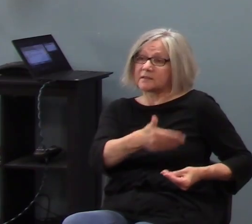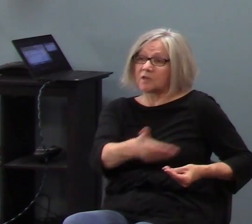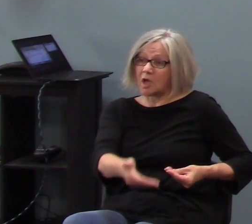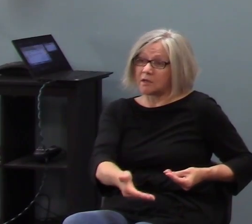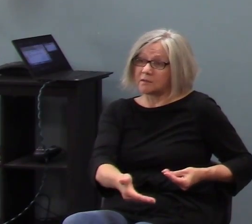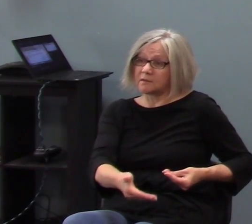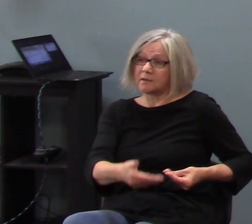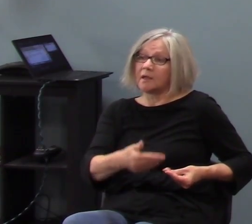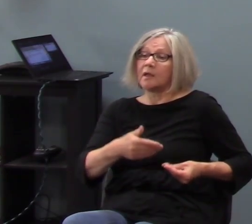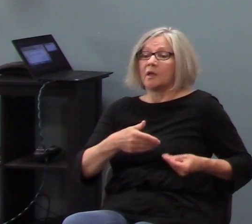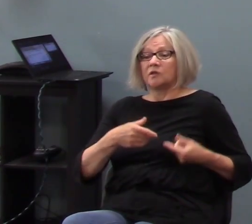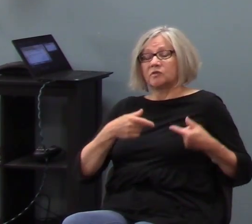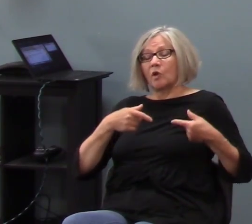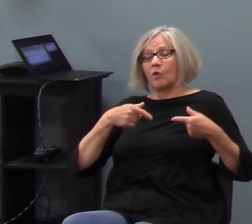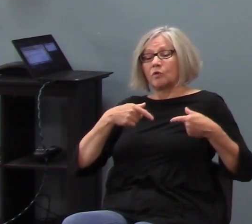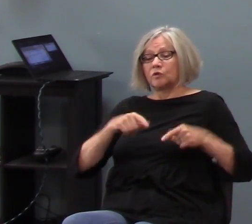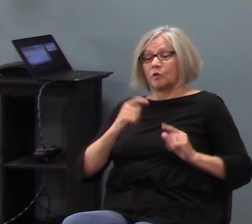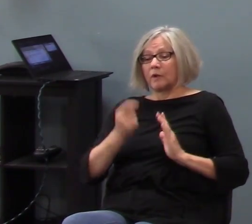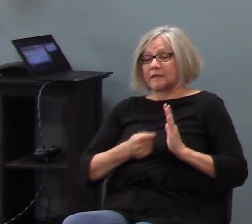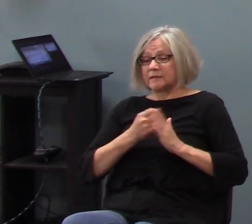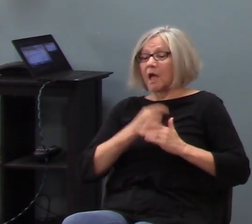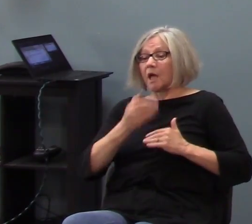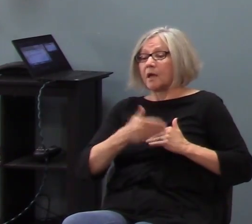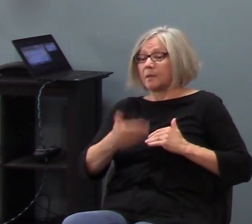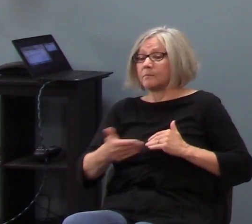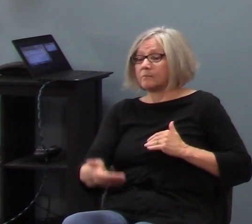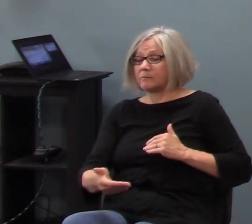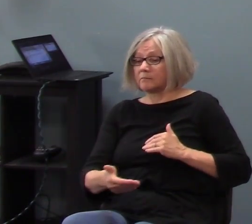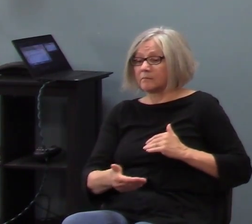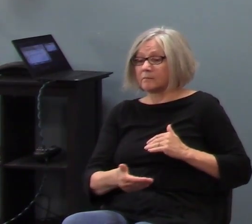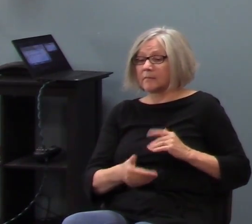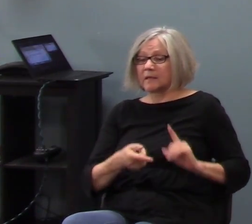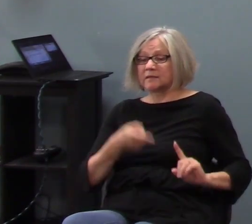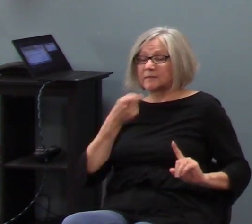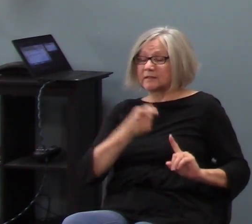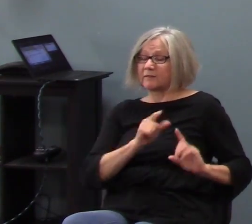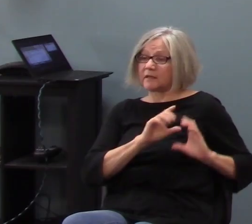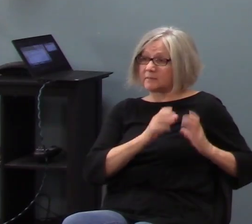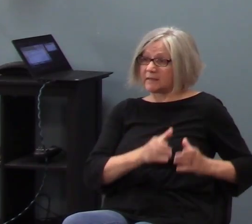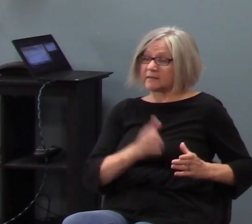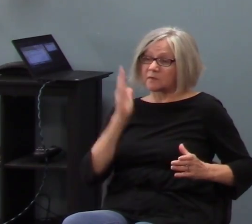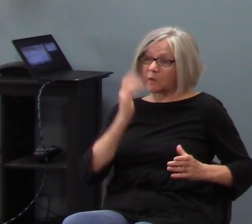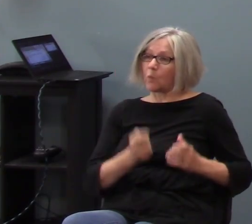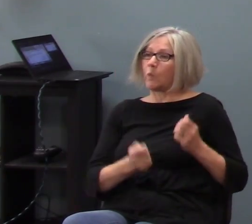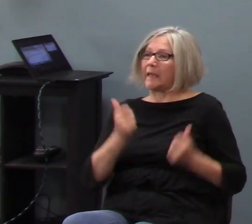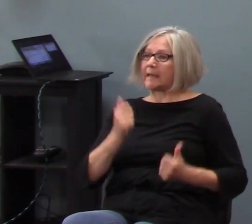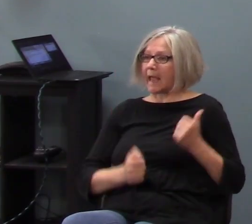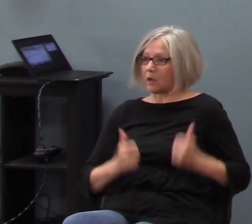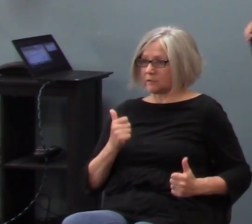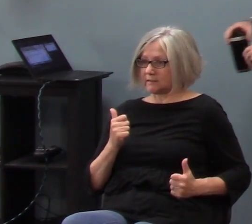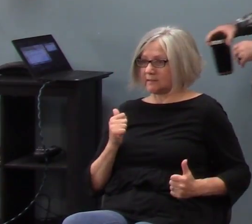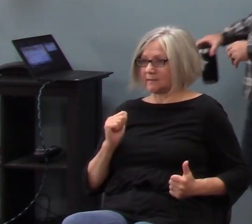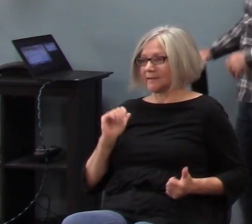species are supposed to, eventually they're going to weed out the less